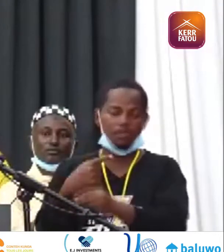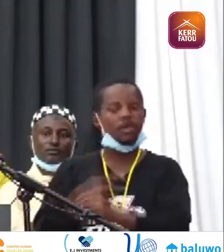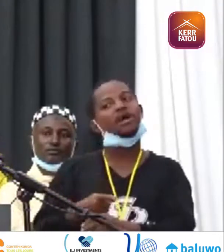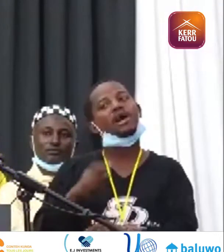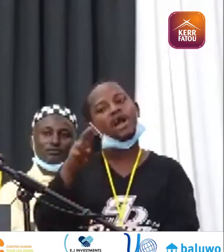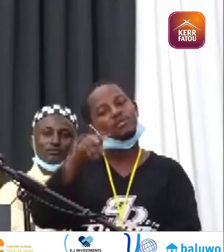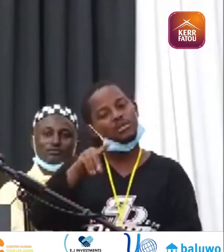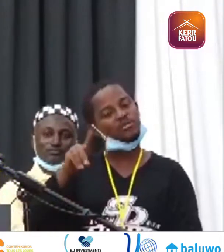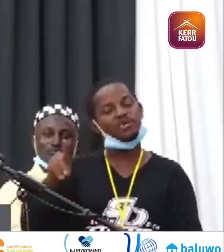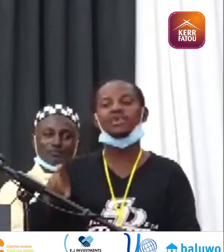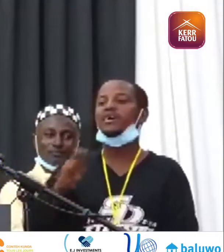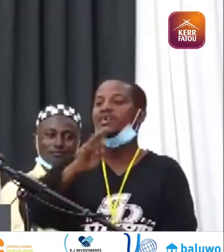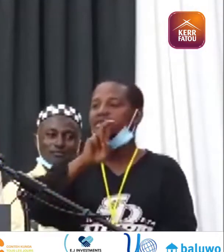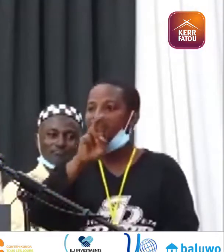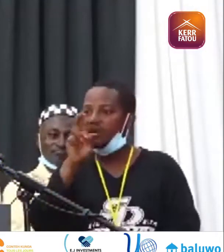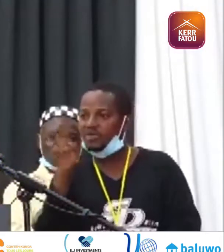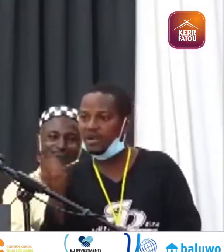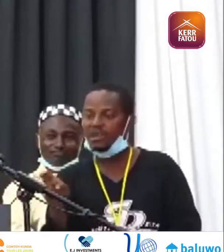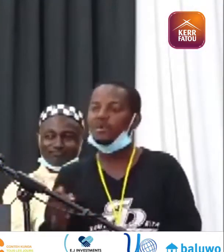Gambia.